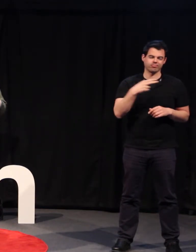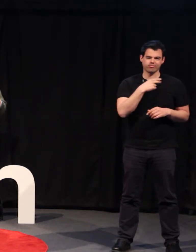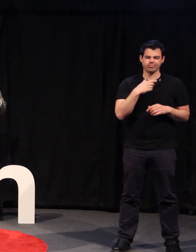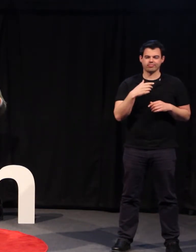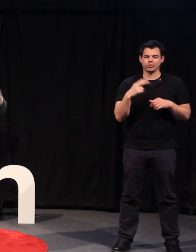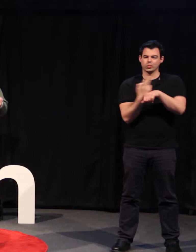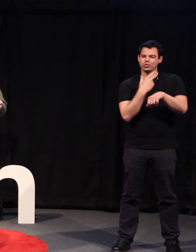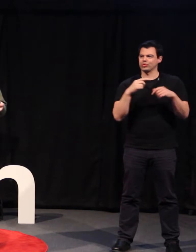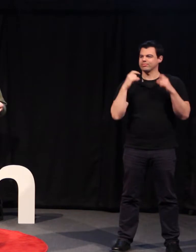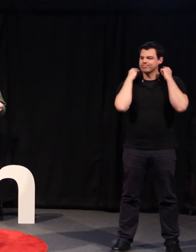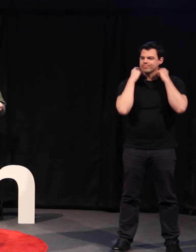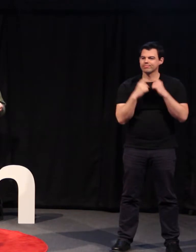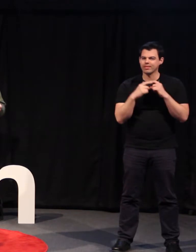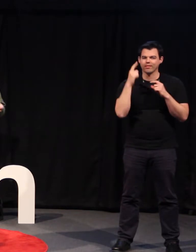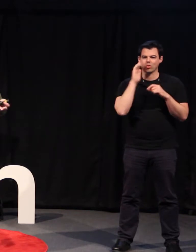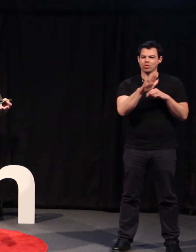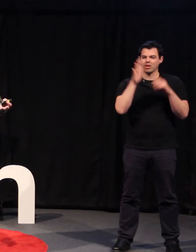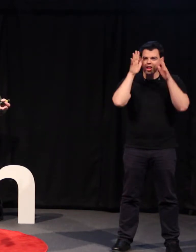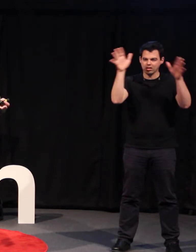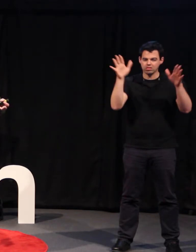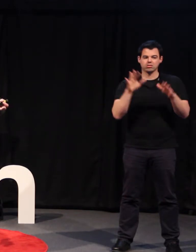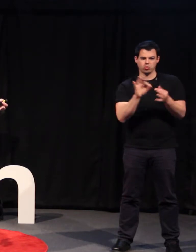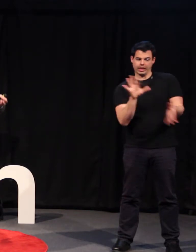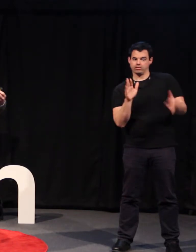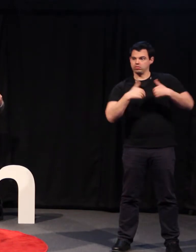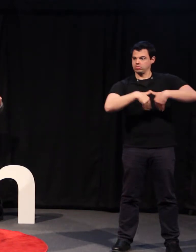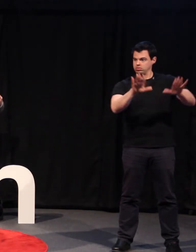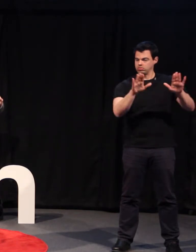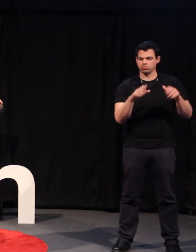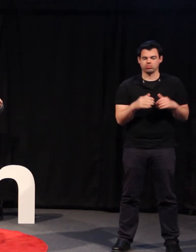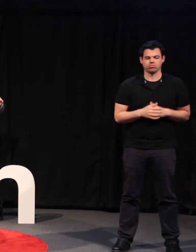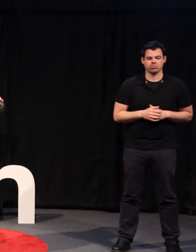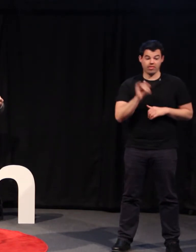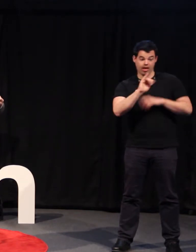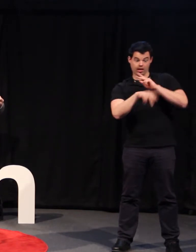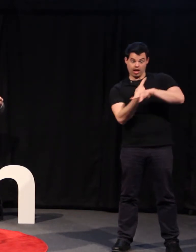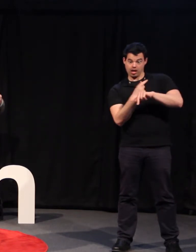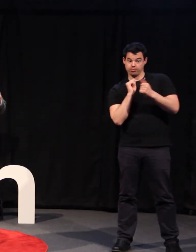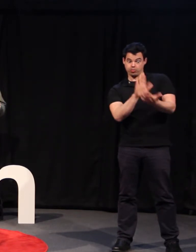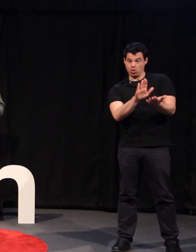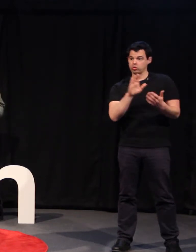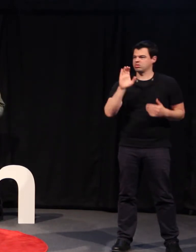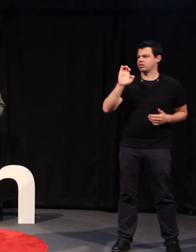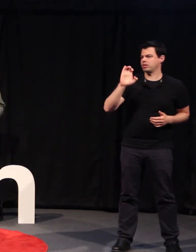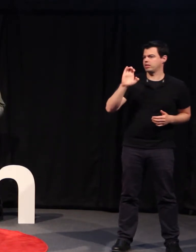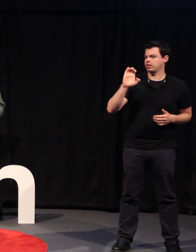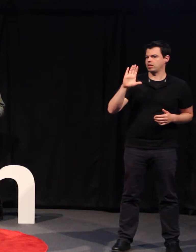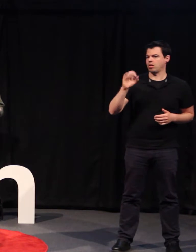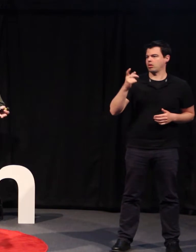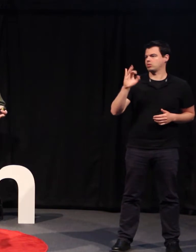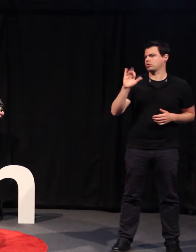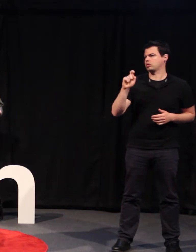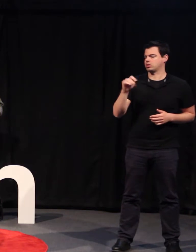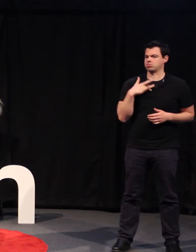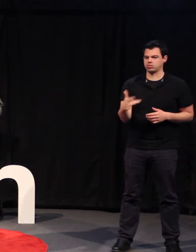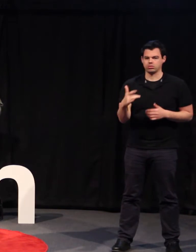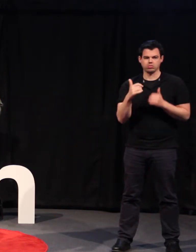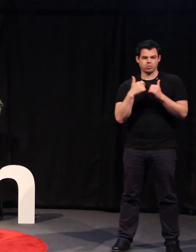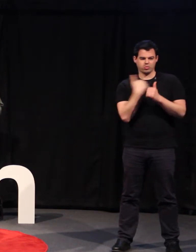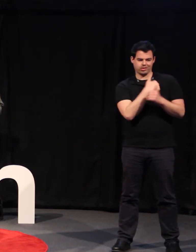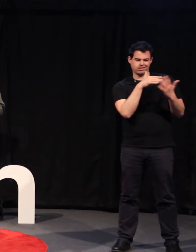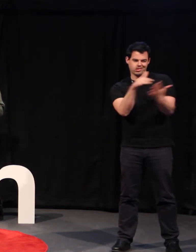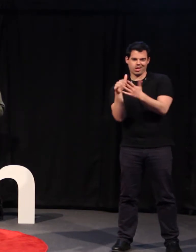And through this kind of activity, ecologists like me better understand the way the world